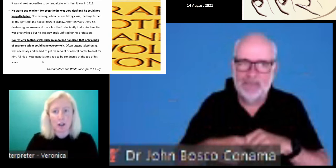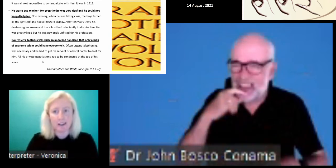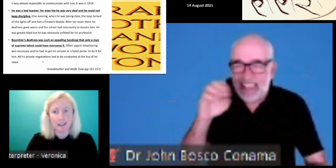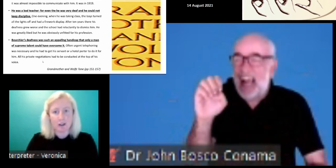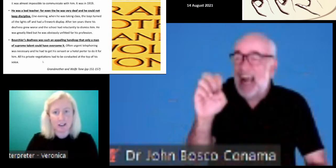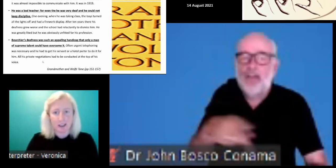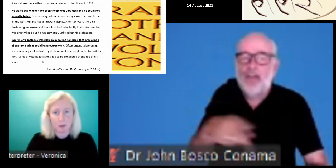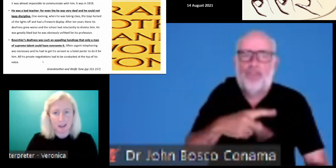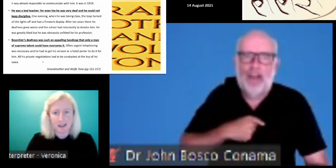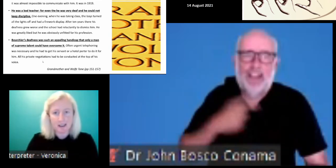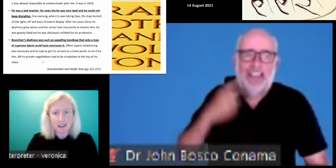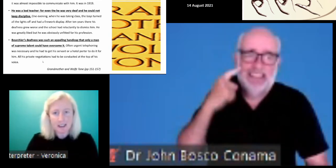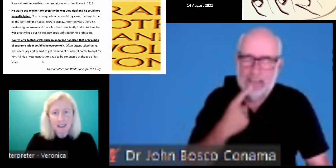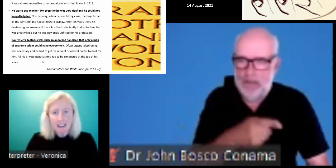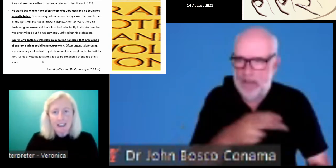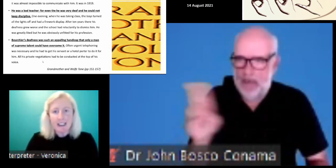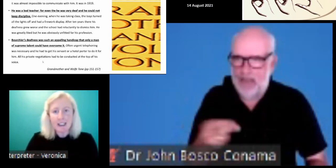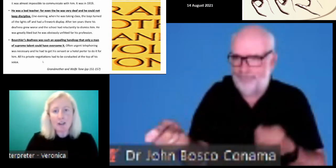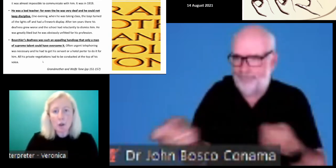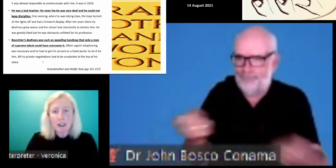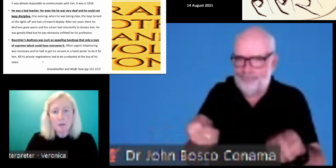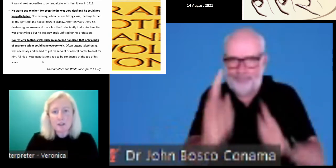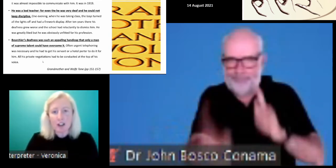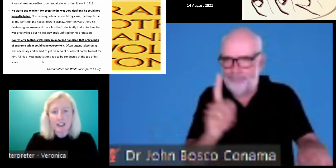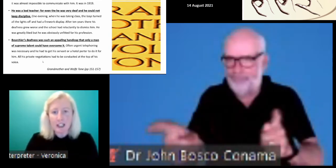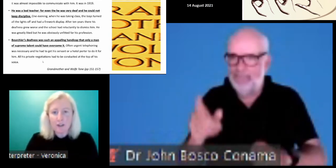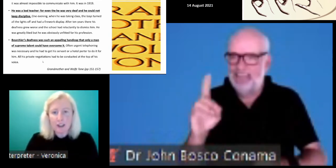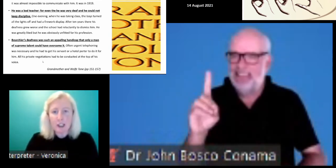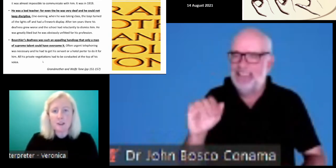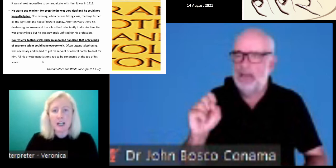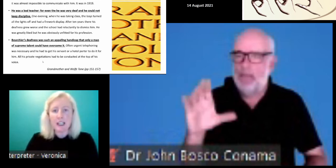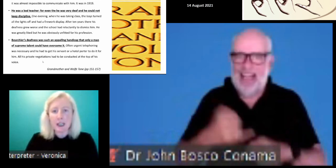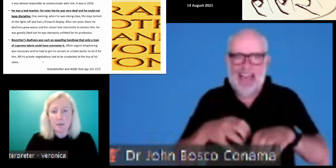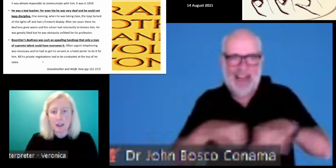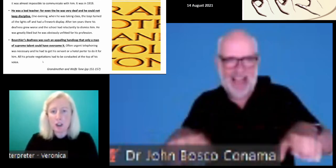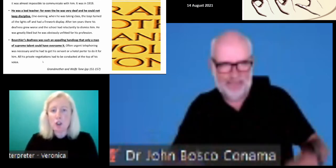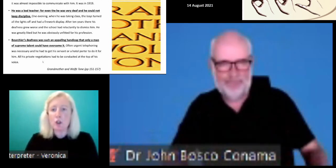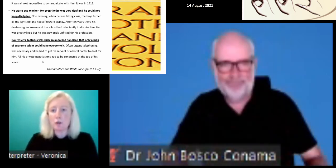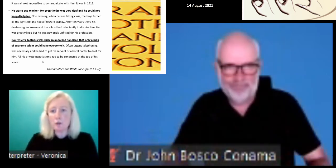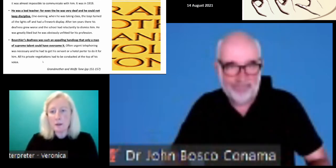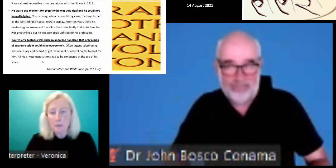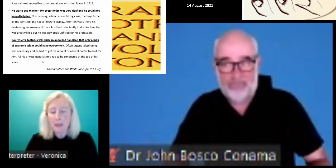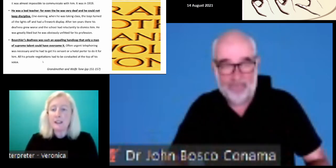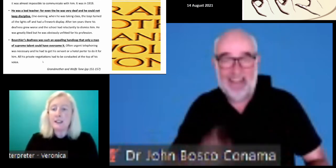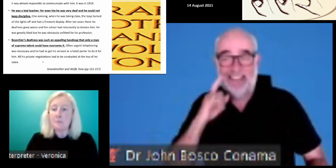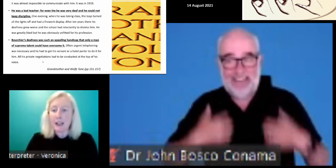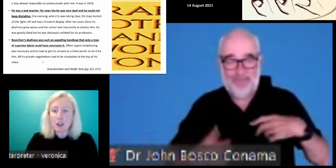Another interesting point. Even though he was very deaf, he was unable to manage